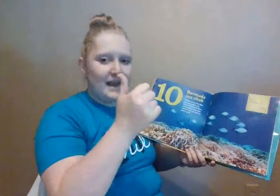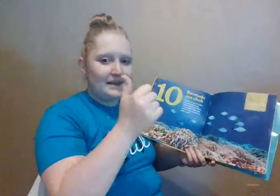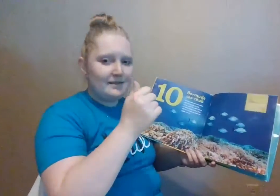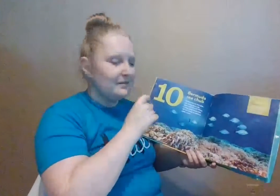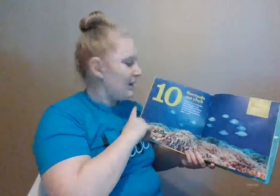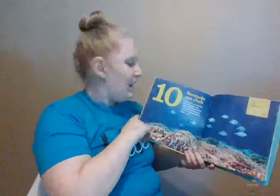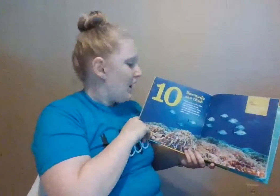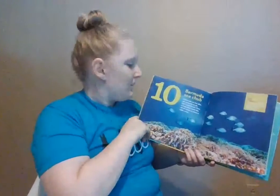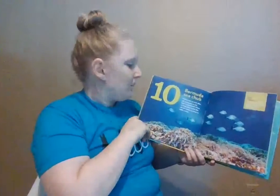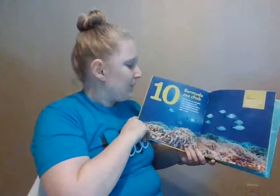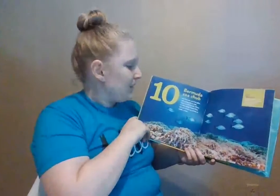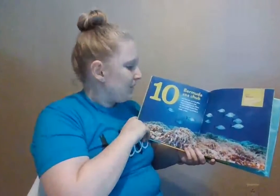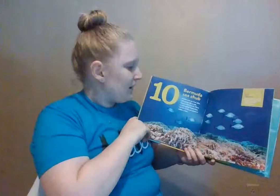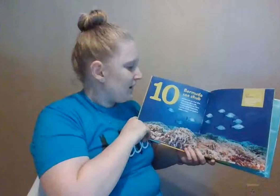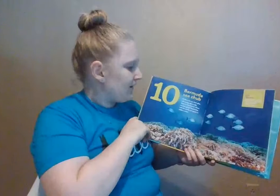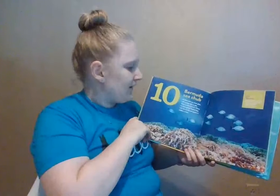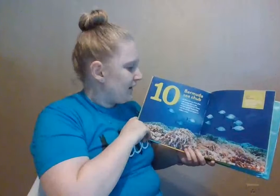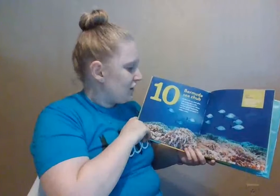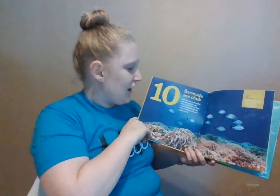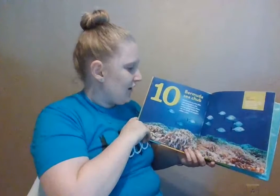10. Bermuda Sea Chub.